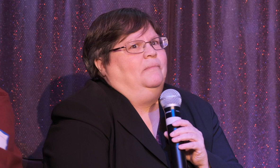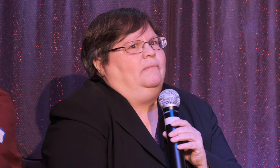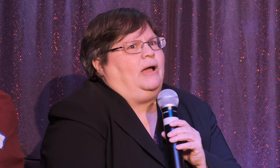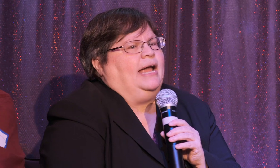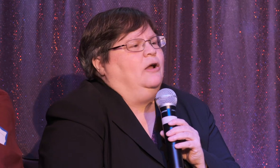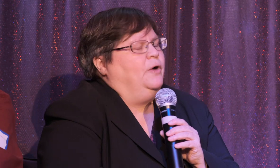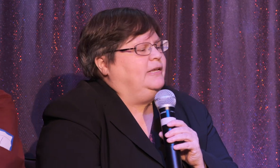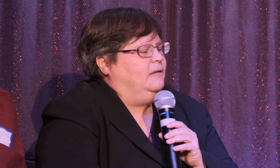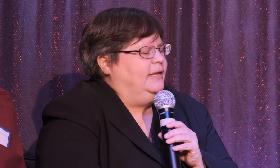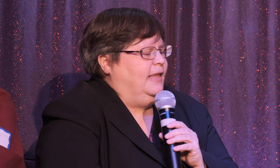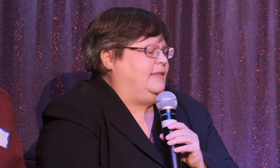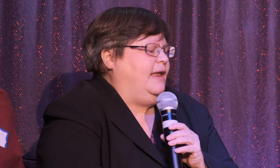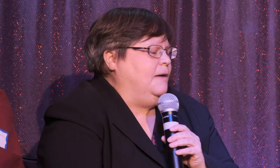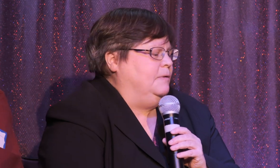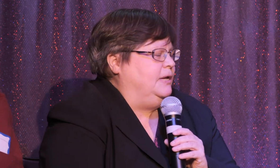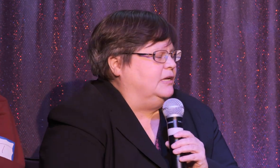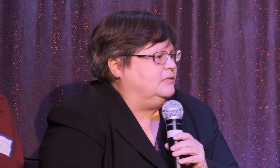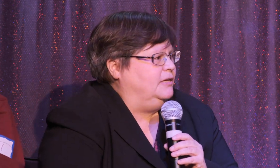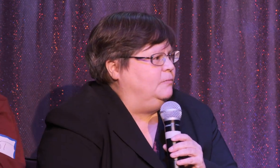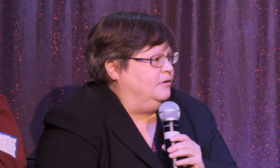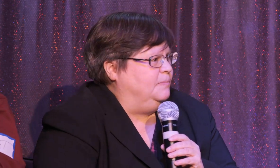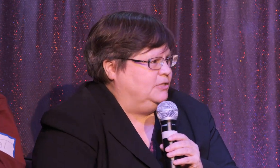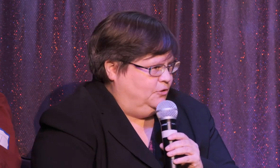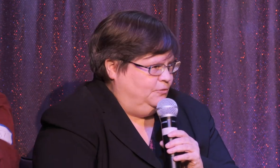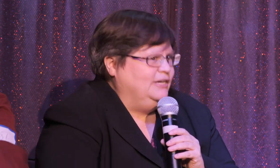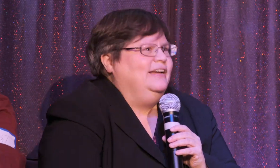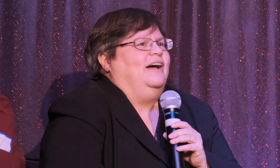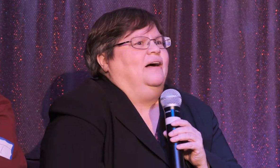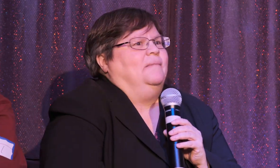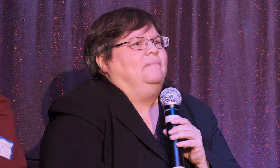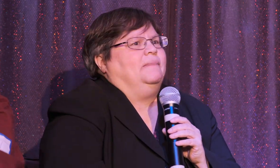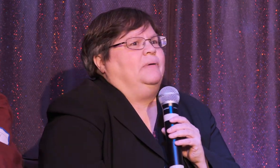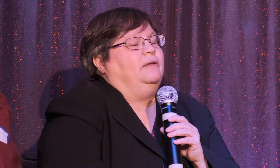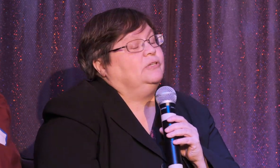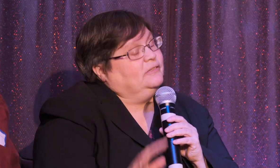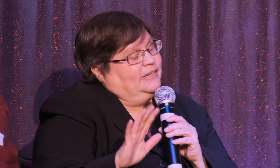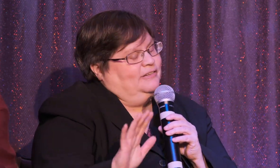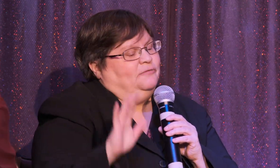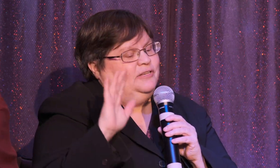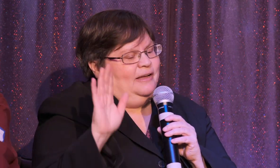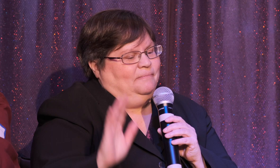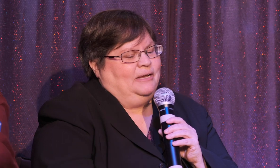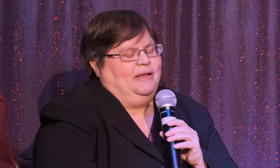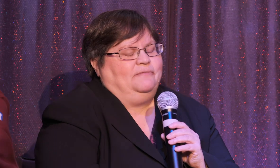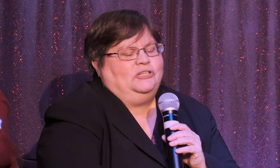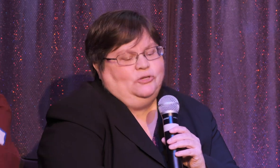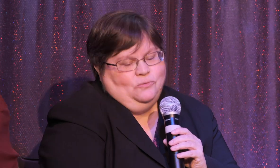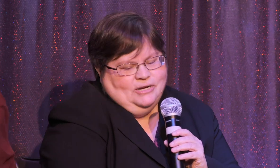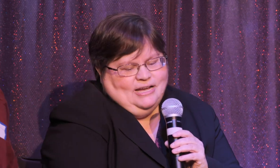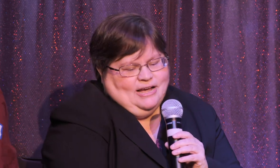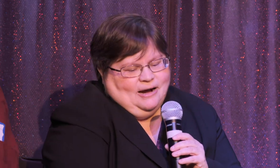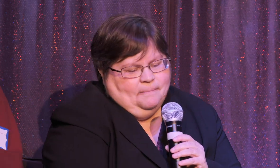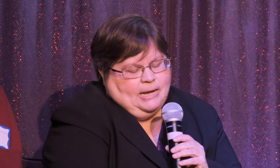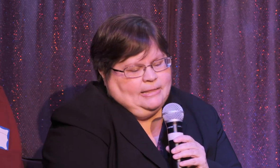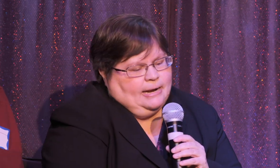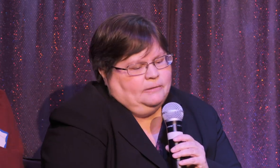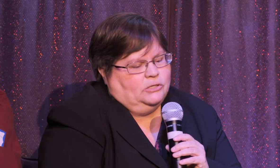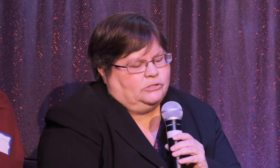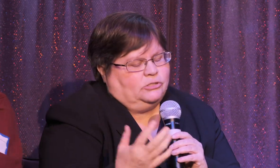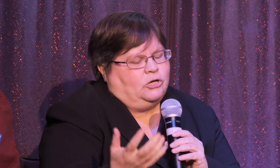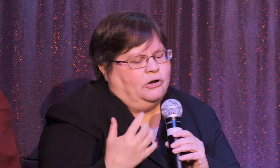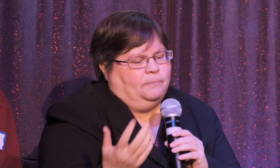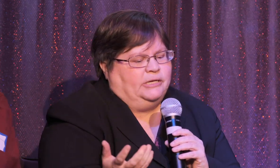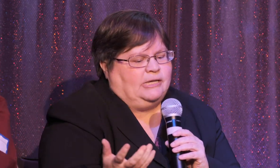and I know he let that happen because he would have been sued. But he was nice enough to not make me have to sue. And